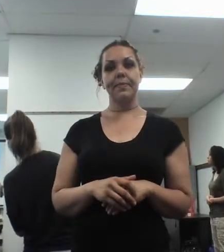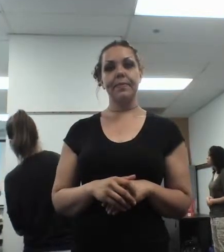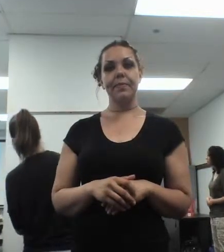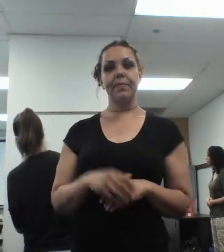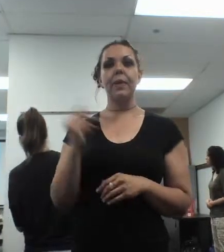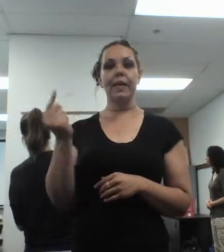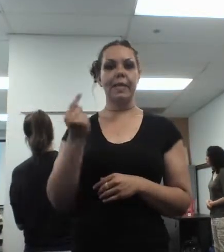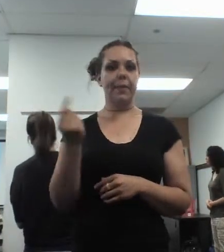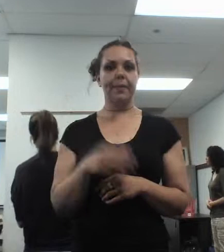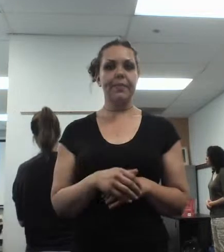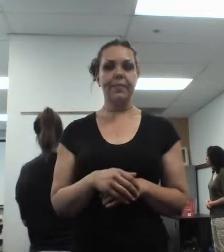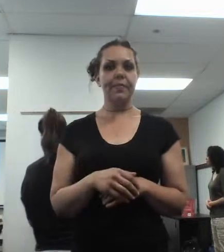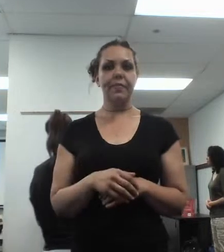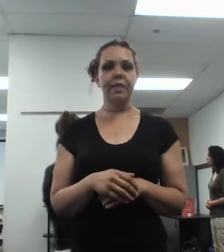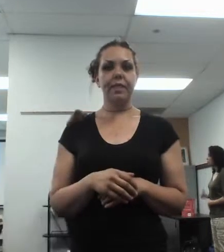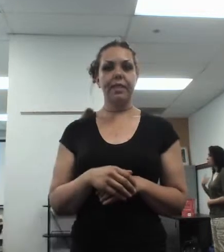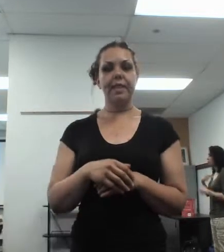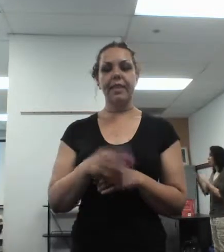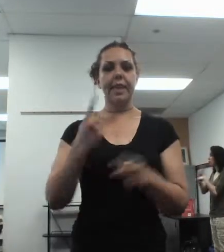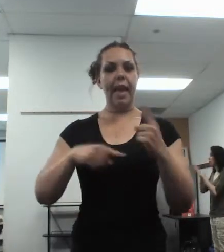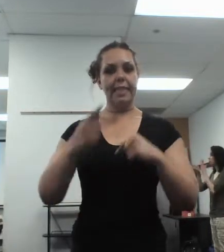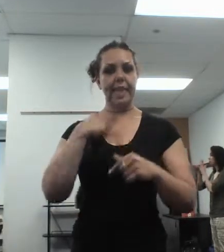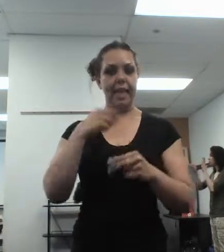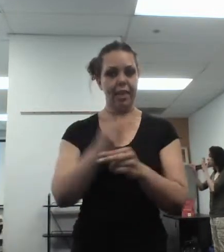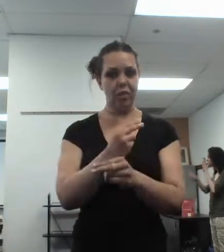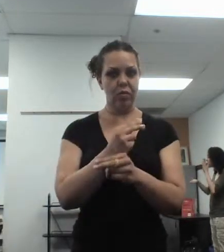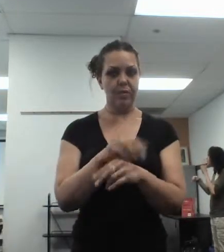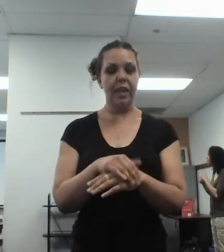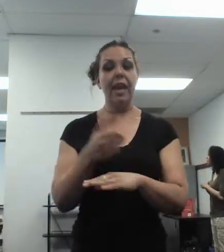Something. This is the sign that I used. After